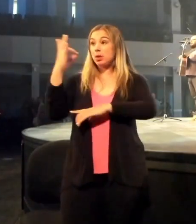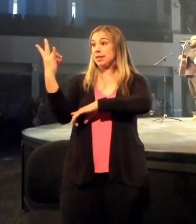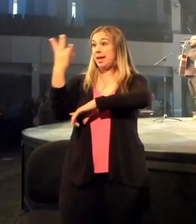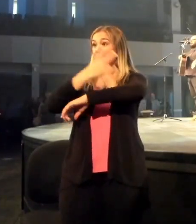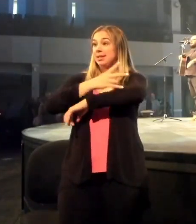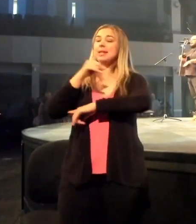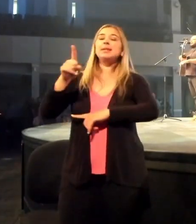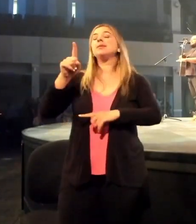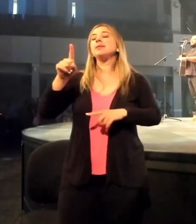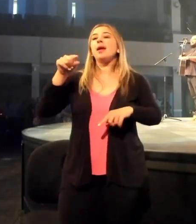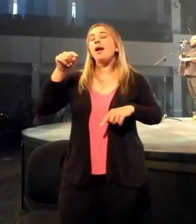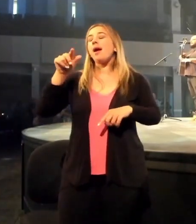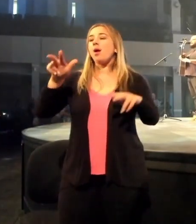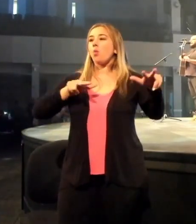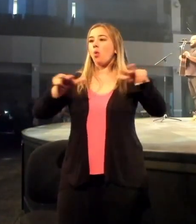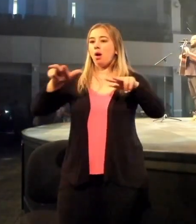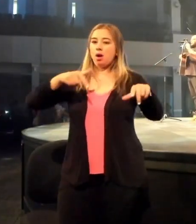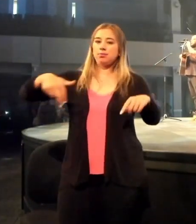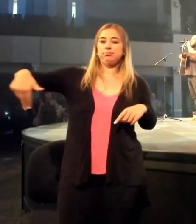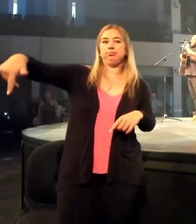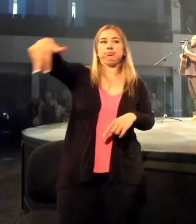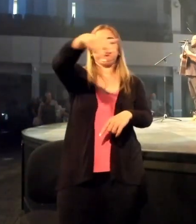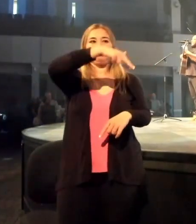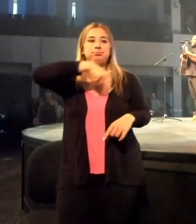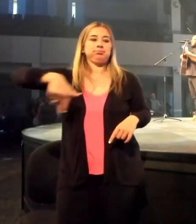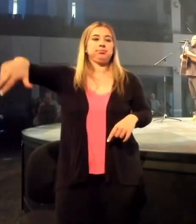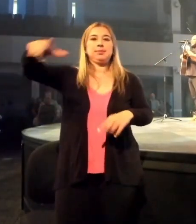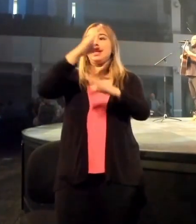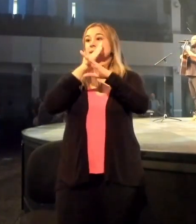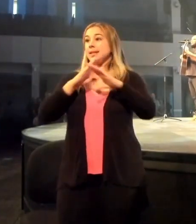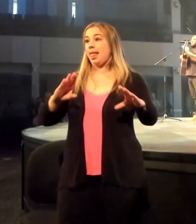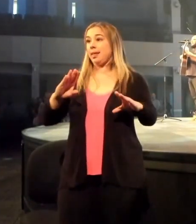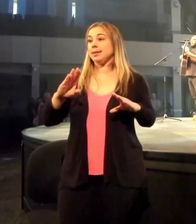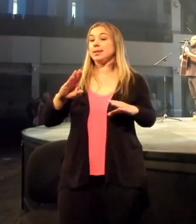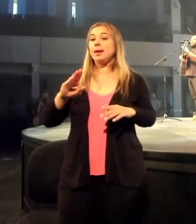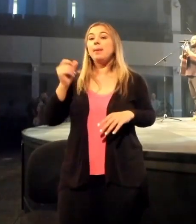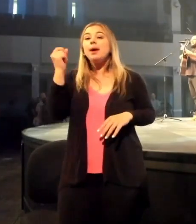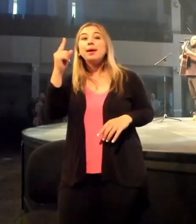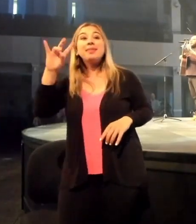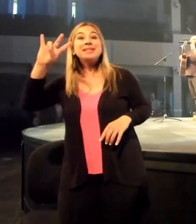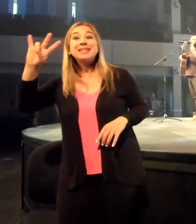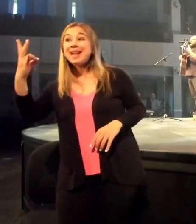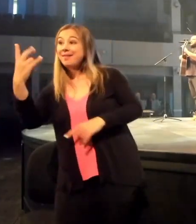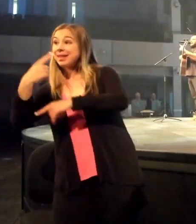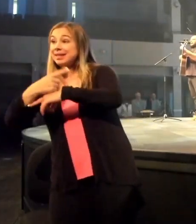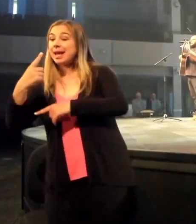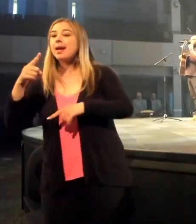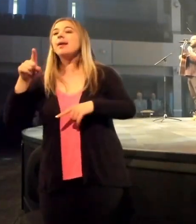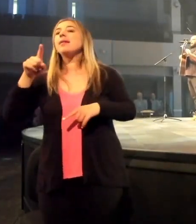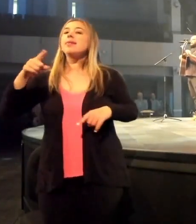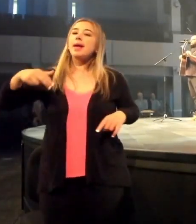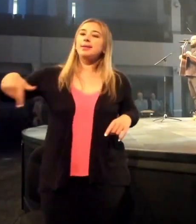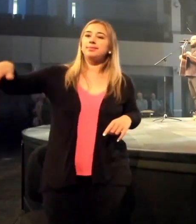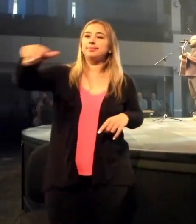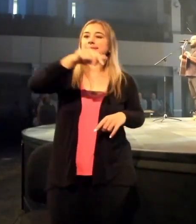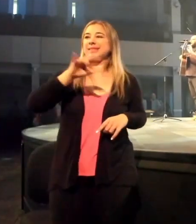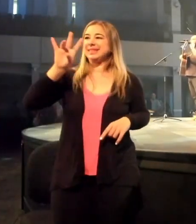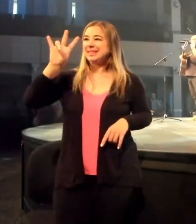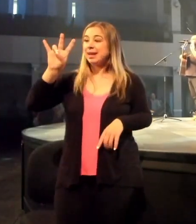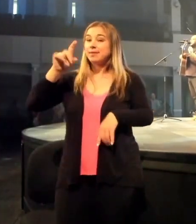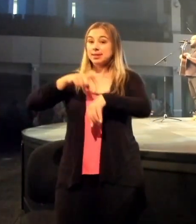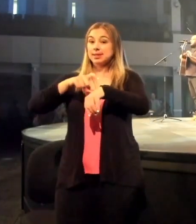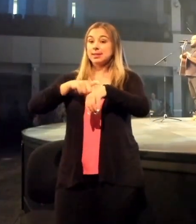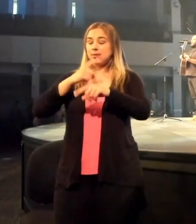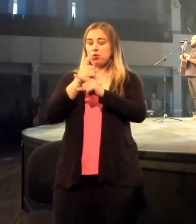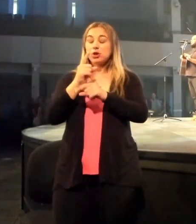they marched around the city in silence. But on the seventh day, they did it a little differently. They marched 7 times around.